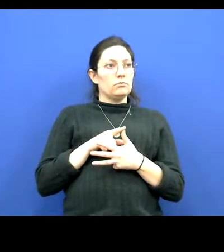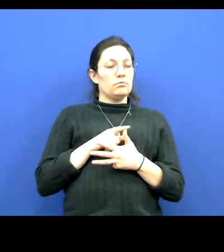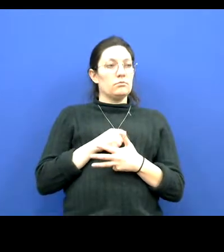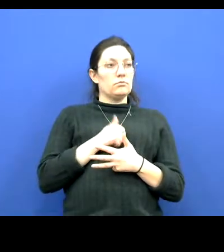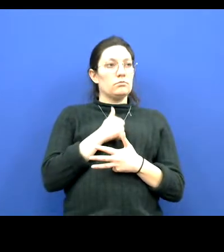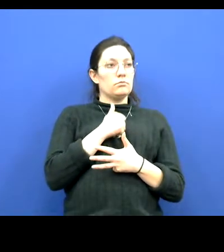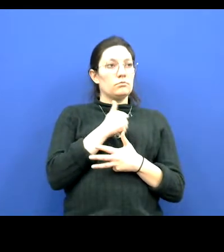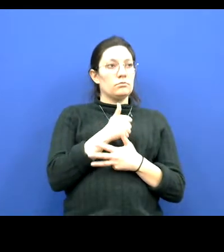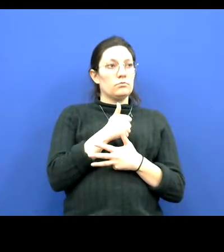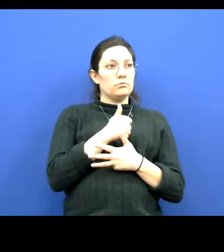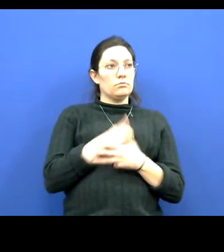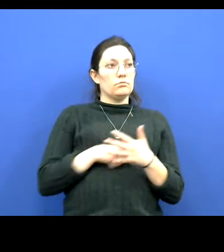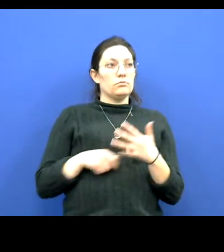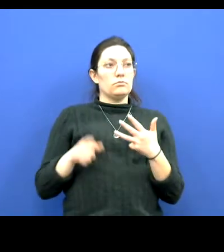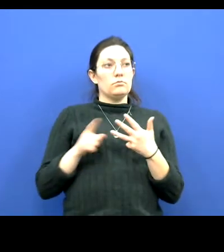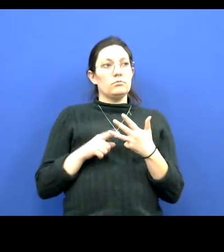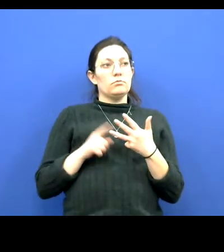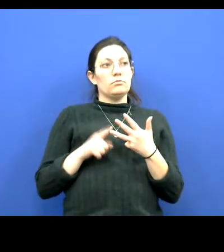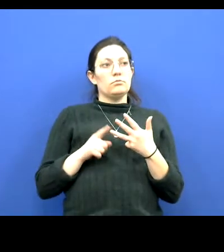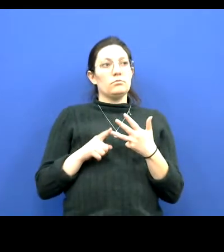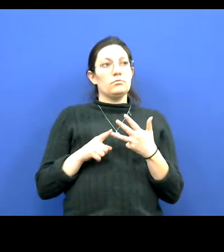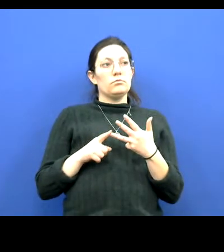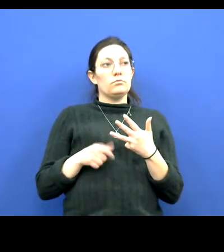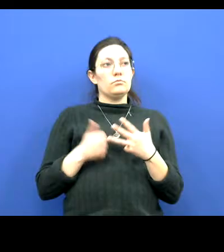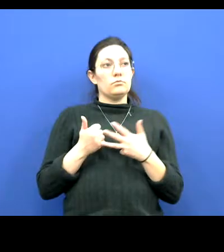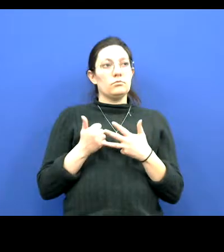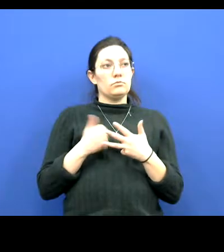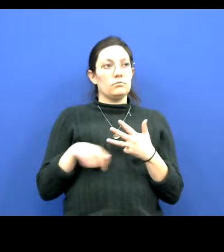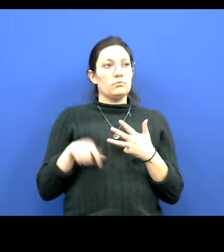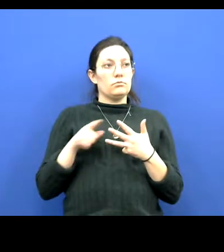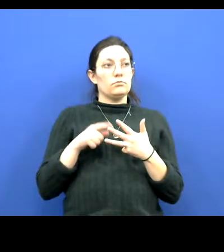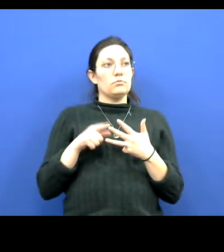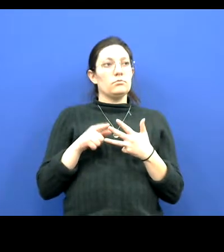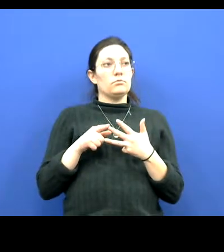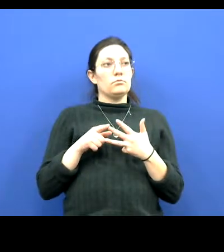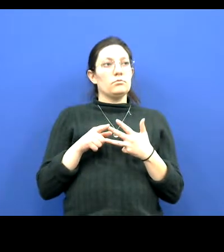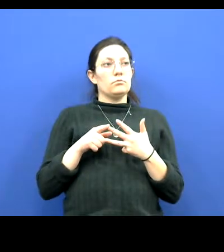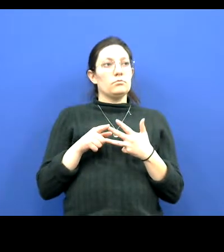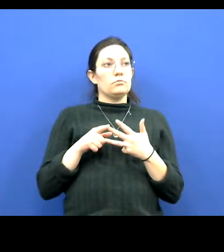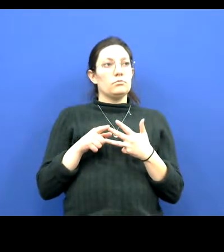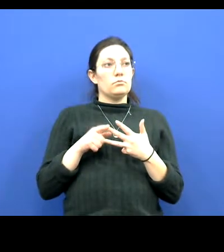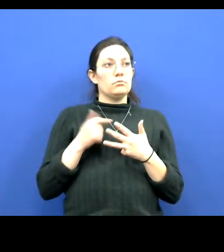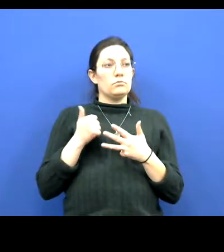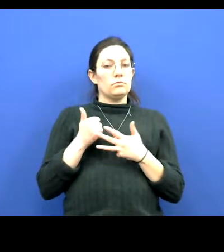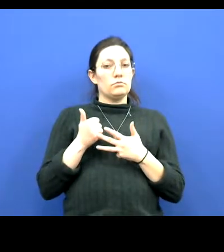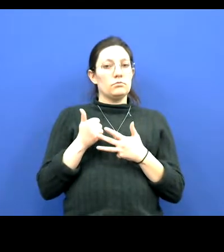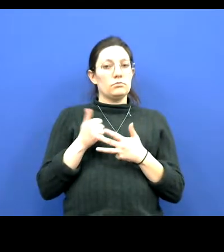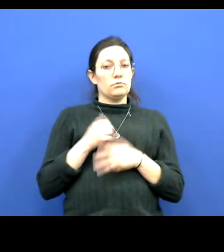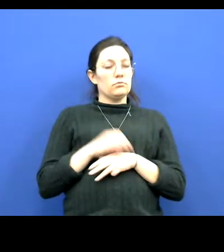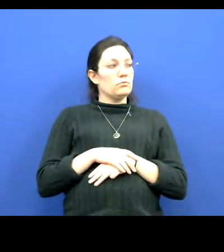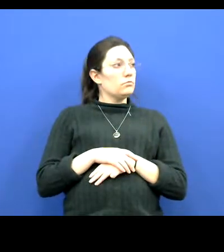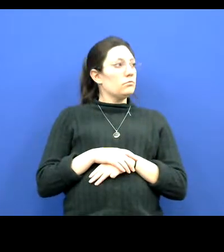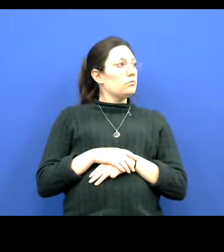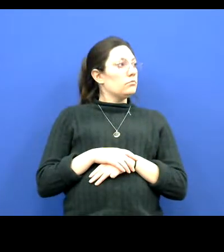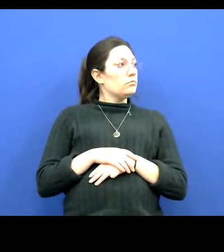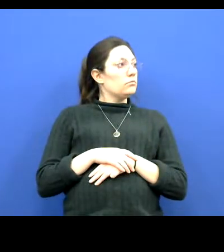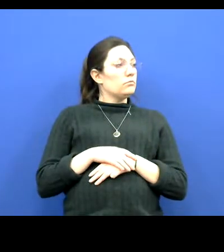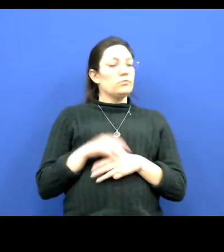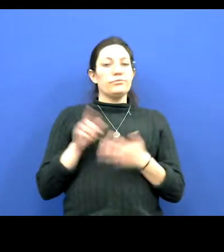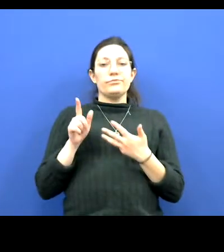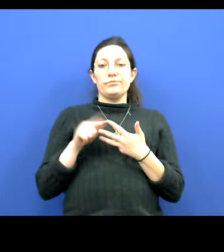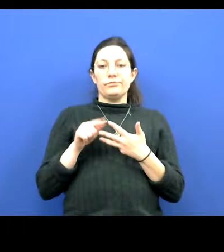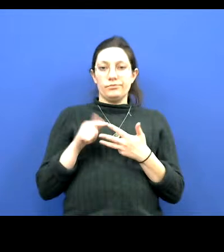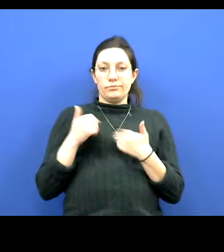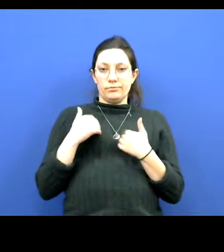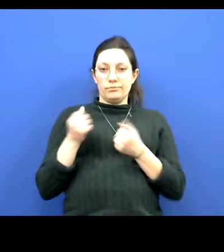Blanca, Aye. Councilmember Barley, Aye. Supervisor Schultz. Aye. Mr. Supervisor and fellow board